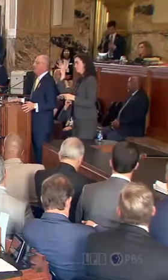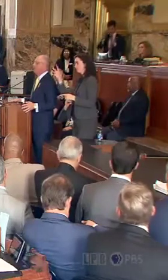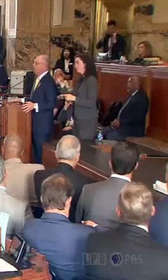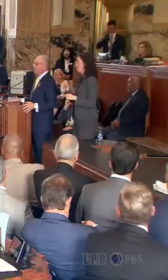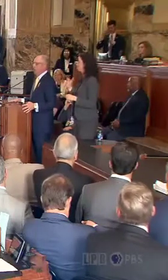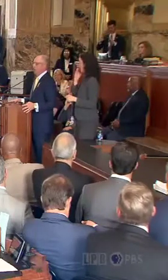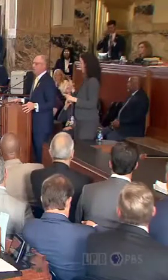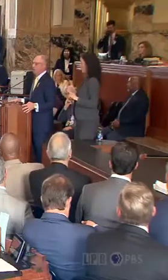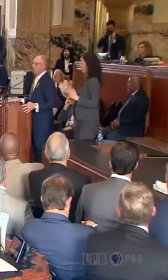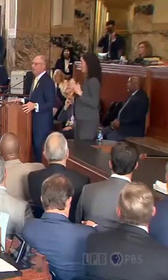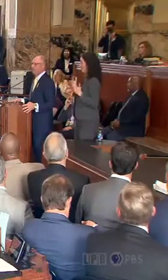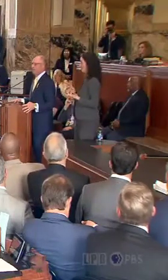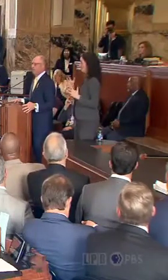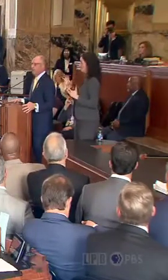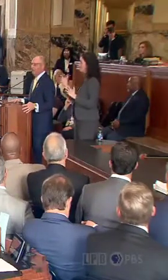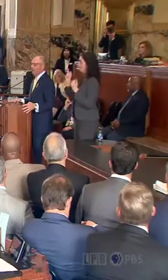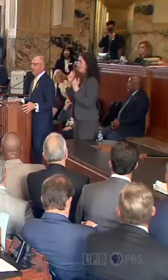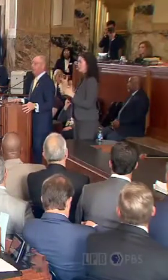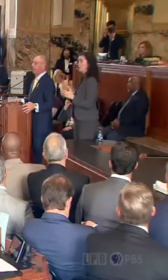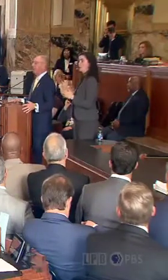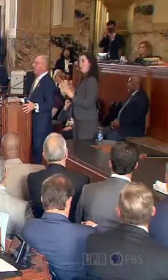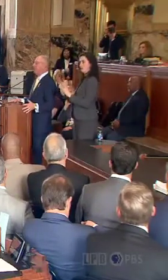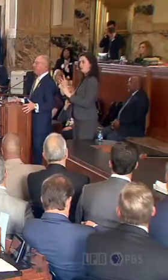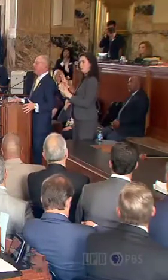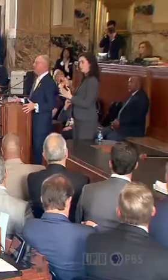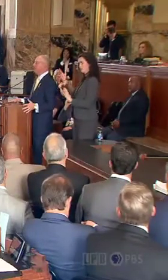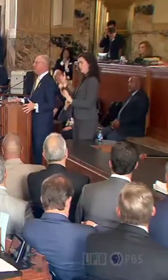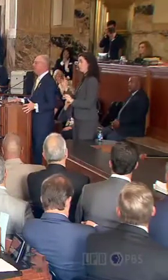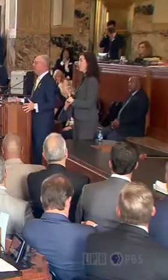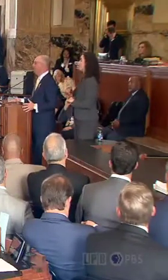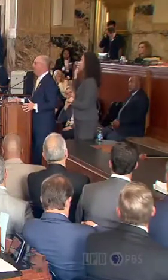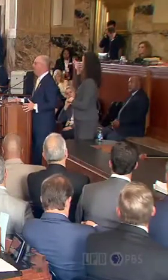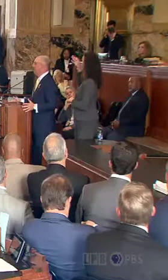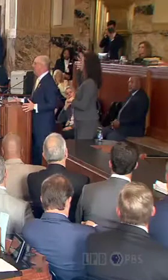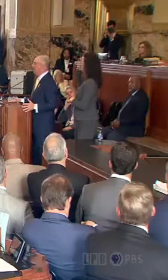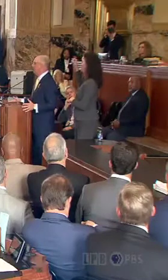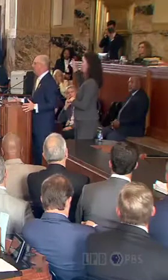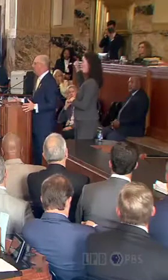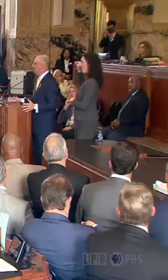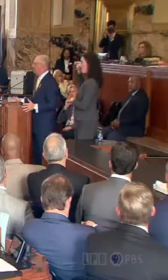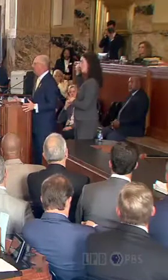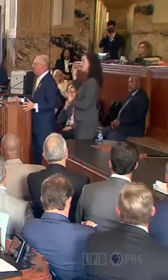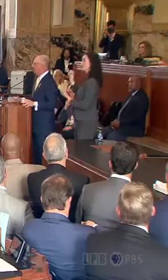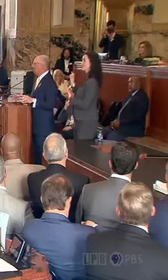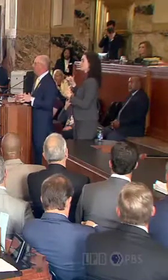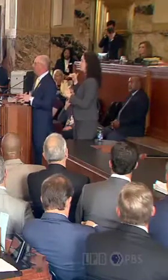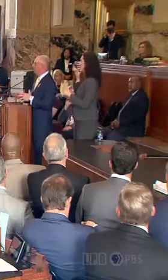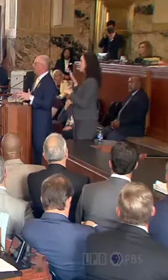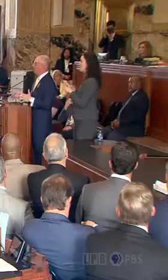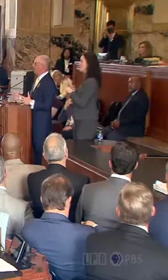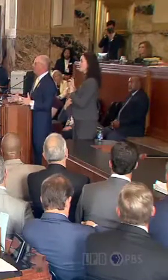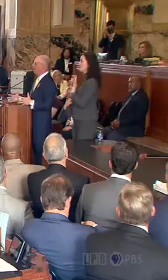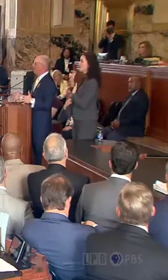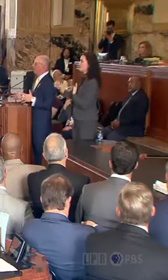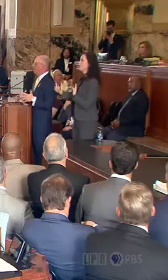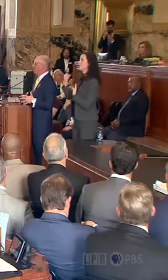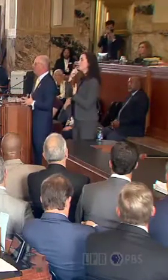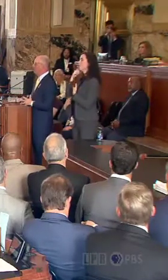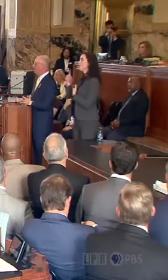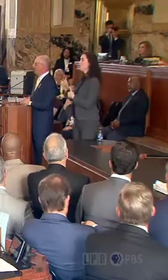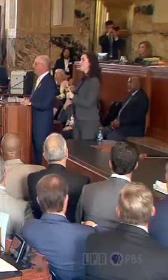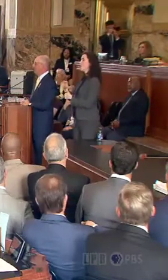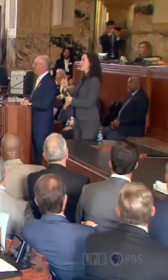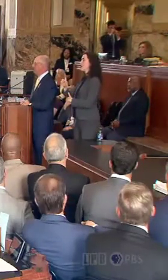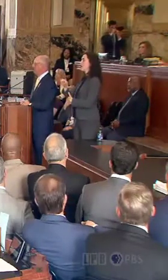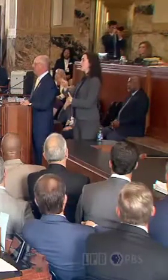happens way too often. The federal government still hasn't allocated sufficient funds for Louisiana to recover from hurricanes